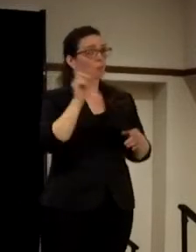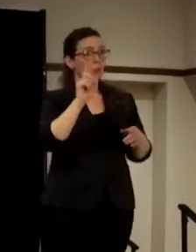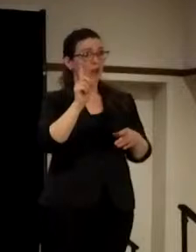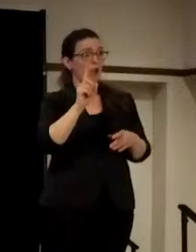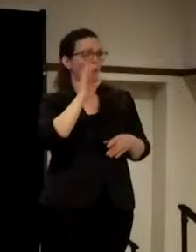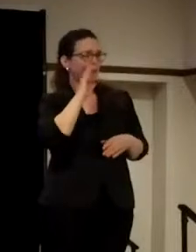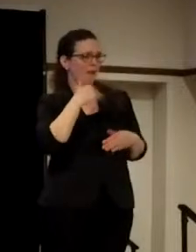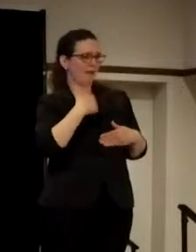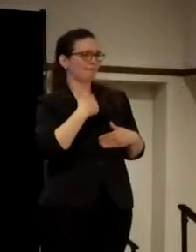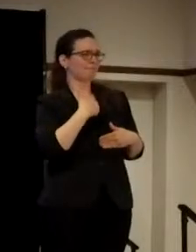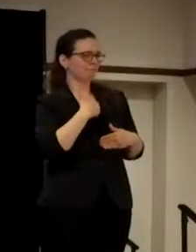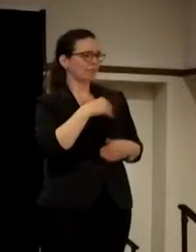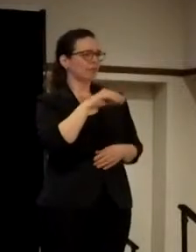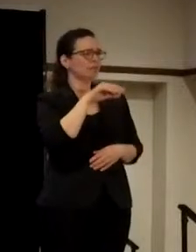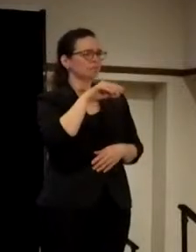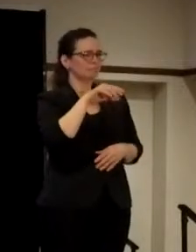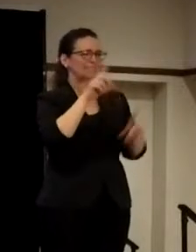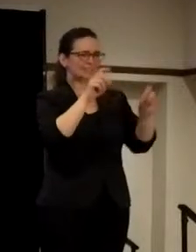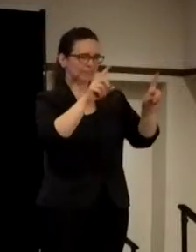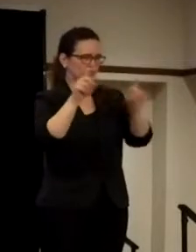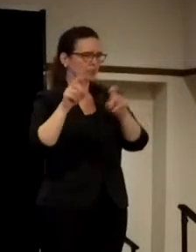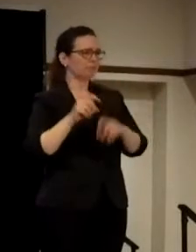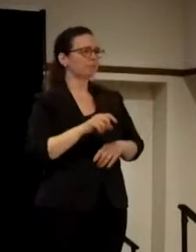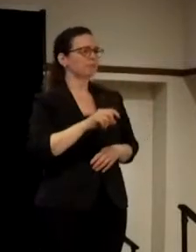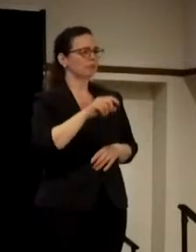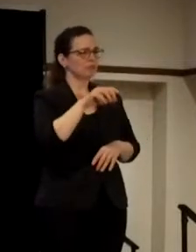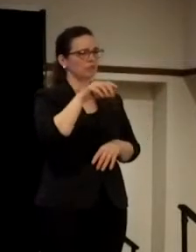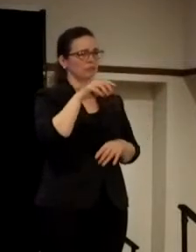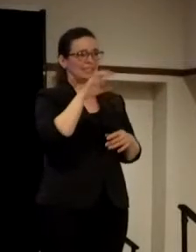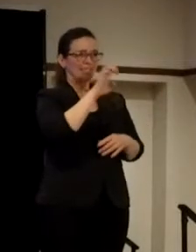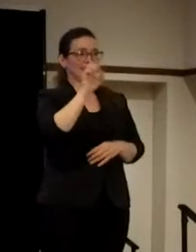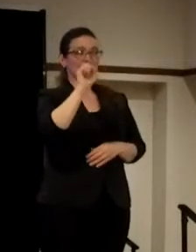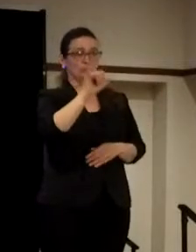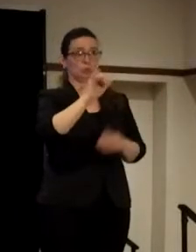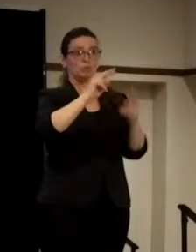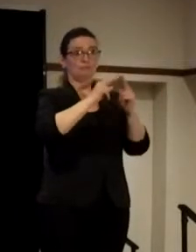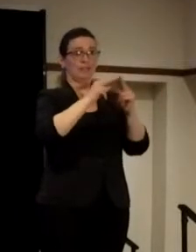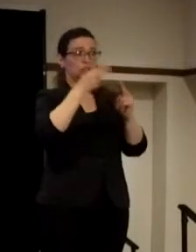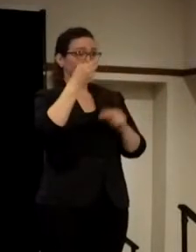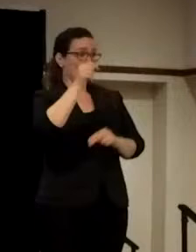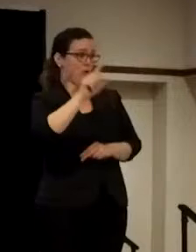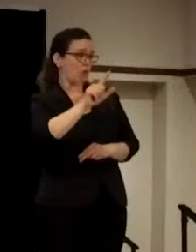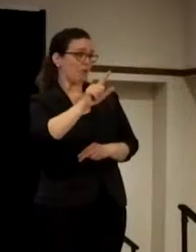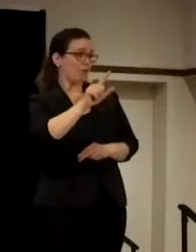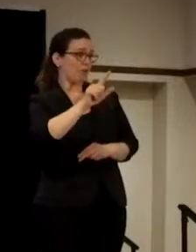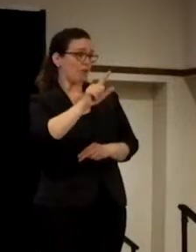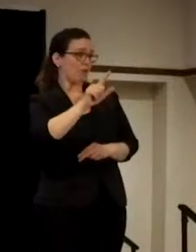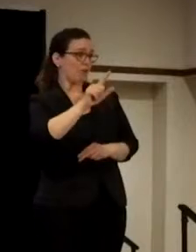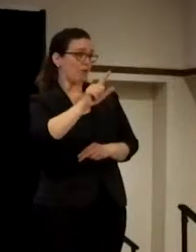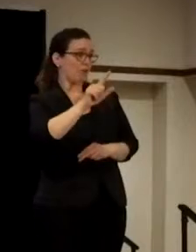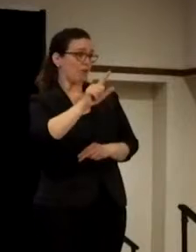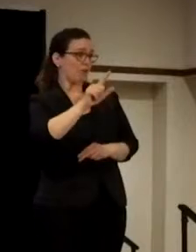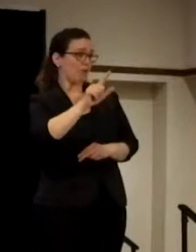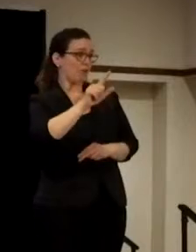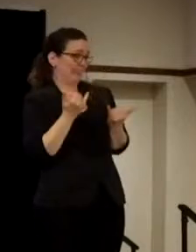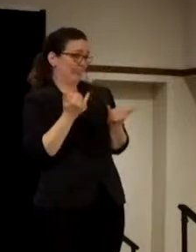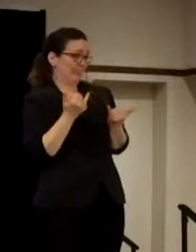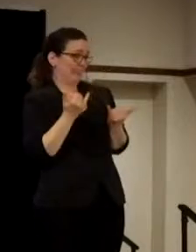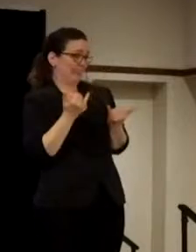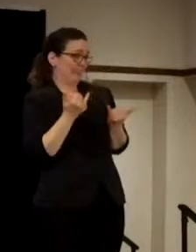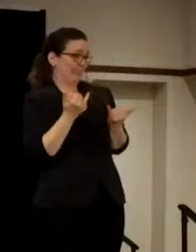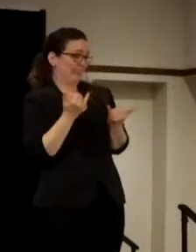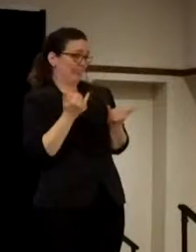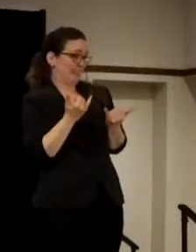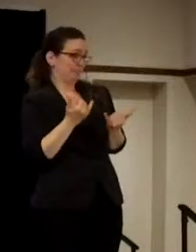offices. Thursday, Onondaga Town Hall and Shove Park. Friday, the Town of Clay Senior Center and Fayetteville